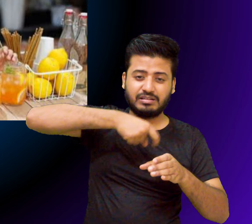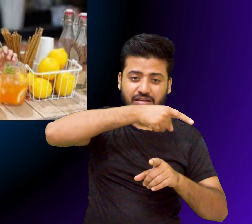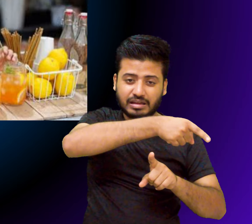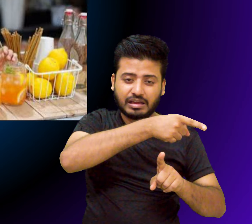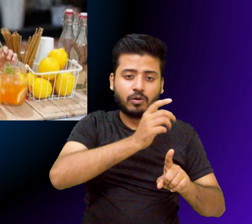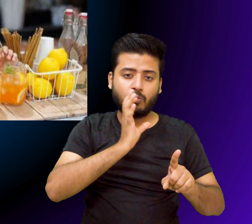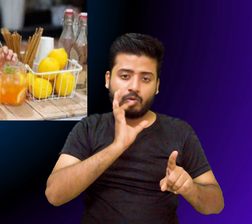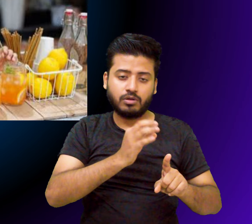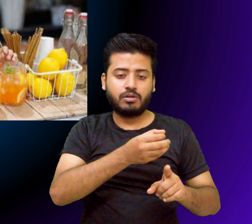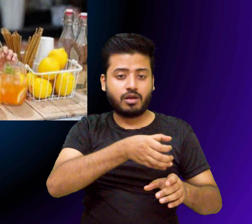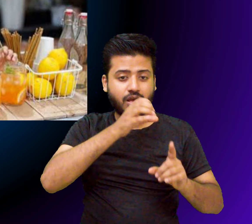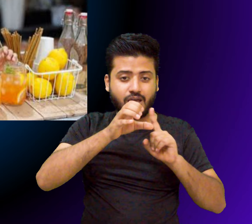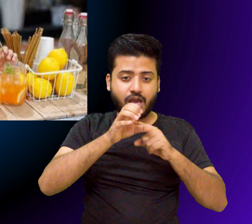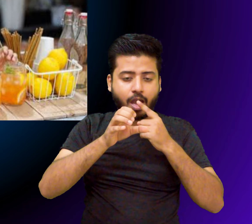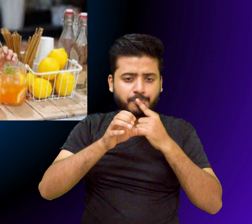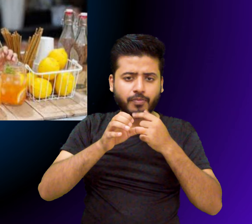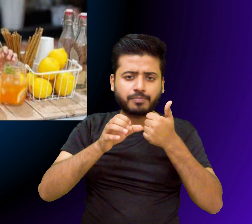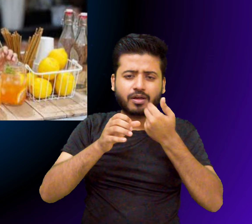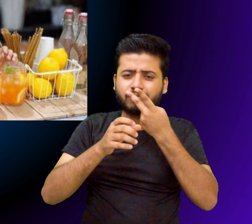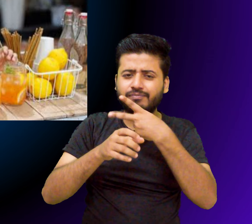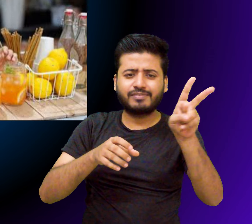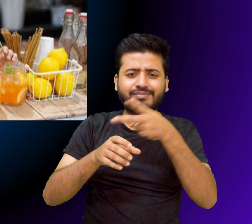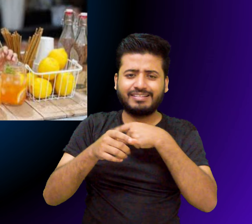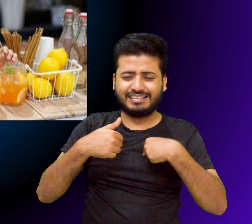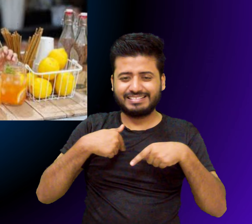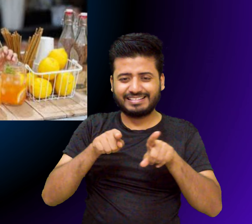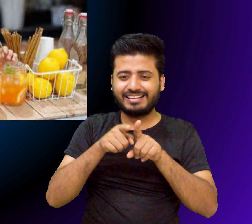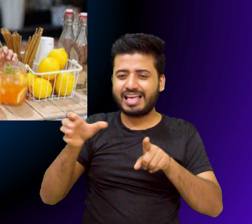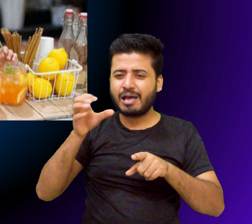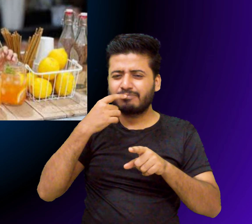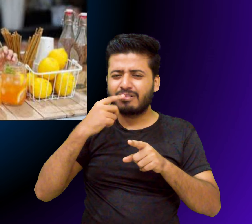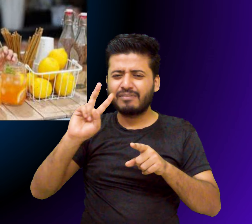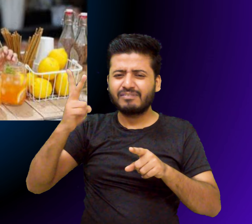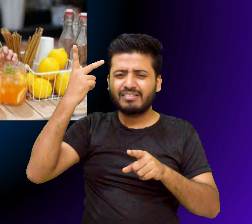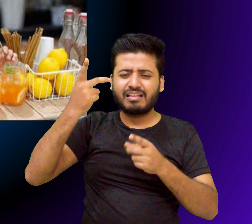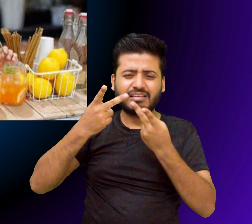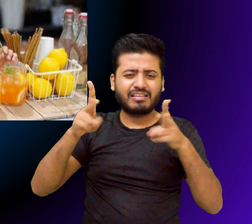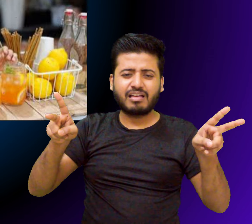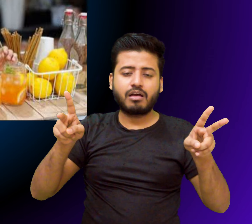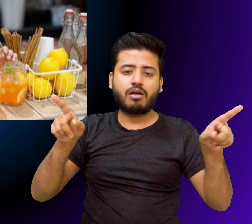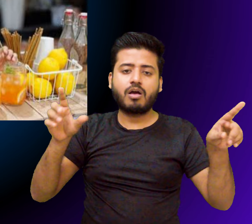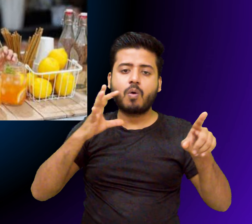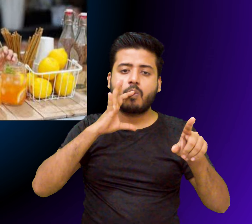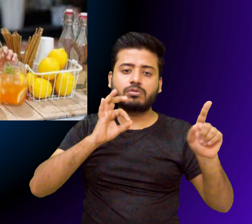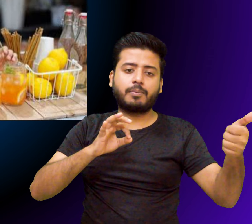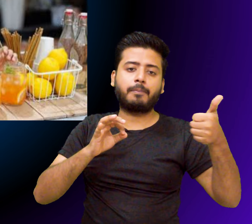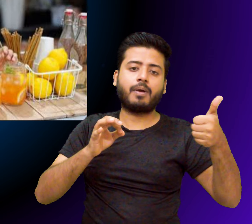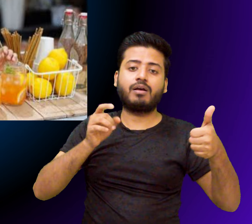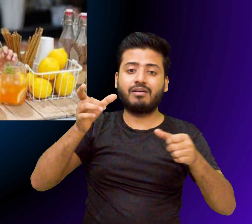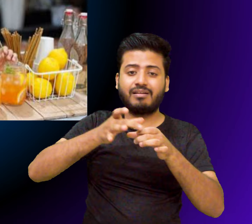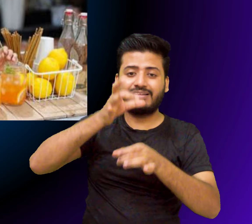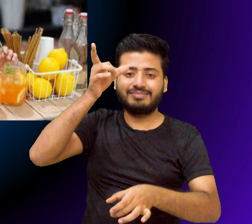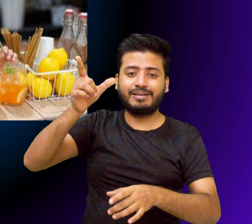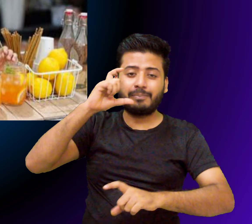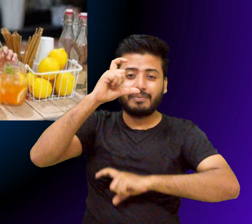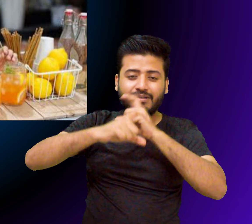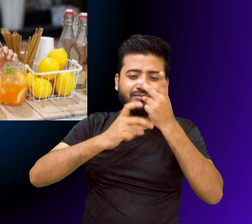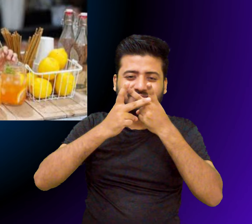preservatives, but this can be misleading. Processed juice loses nutrients during treatment, and flavor packs are often added to compensate.